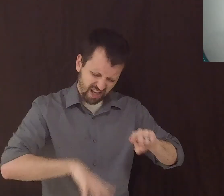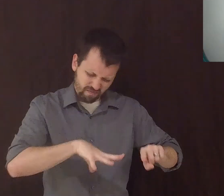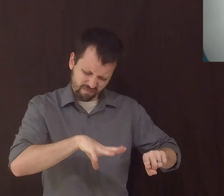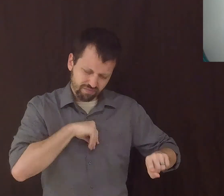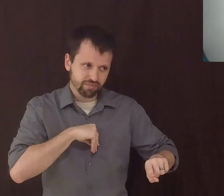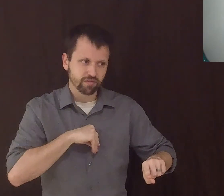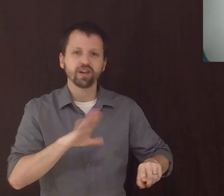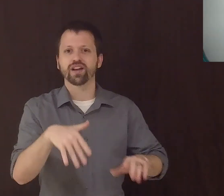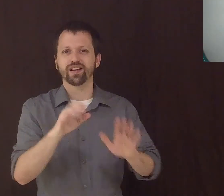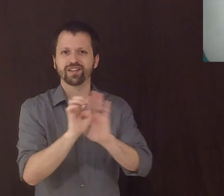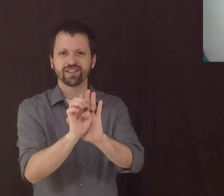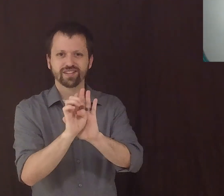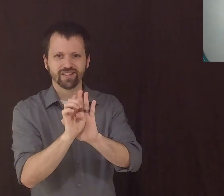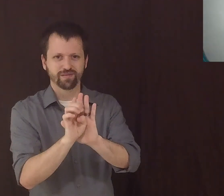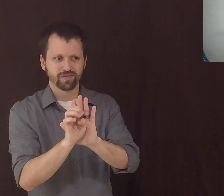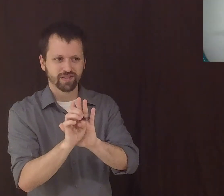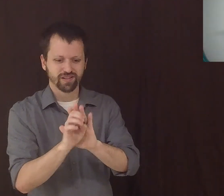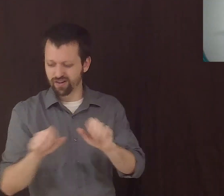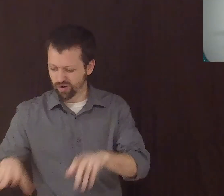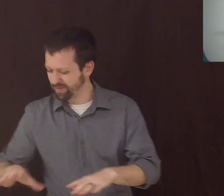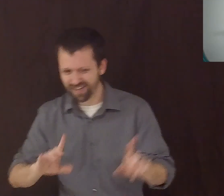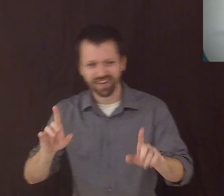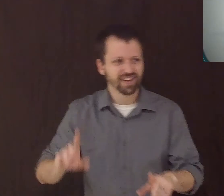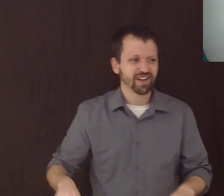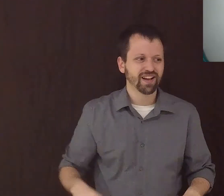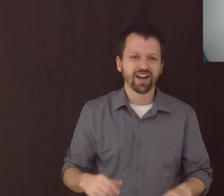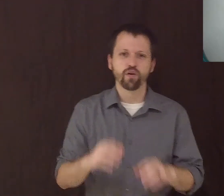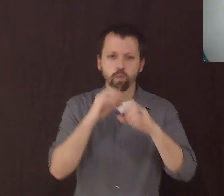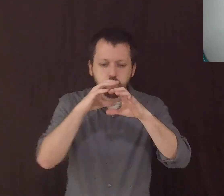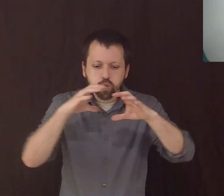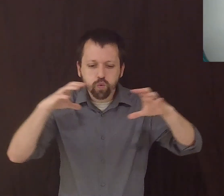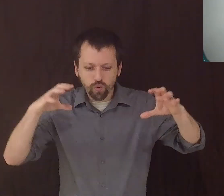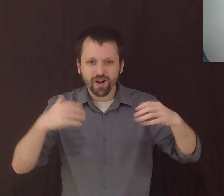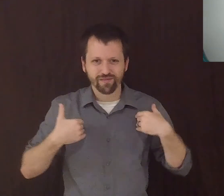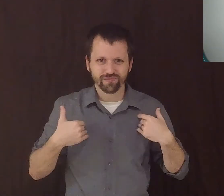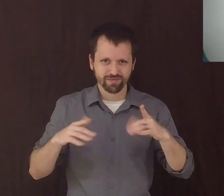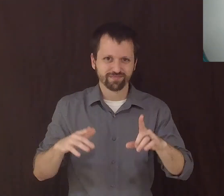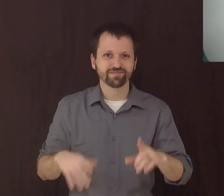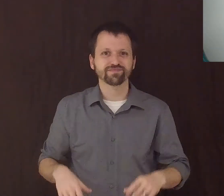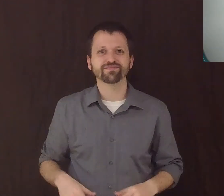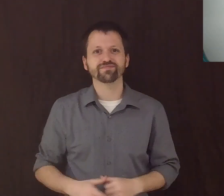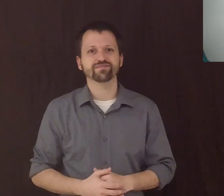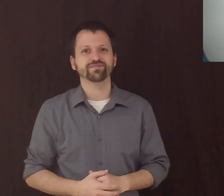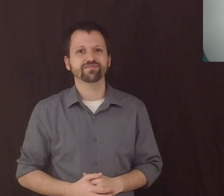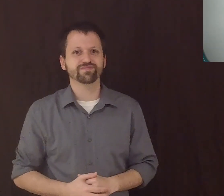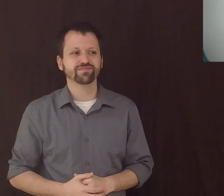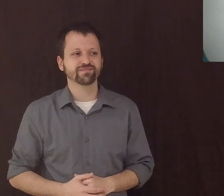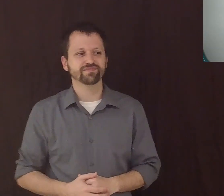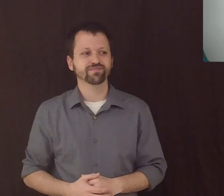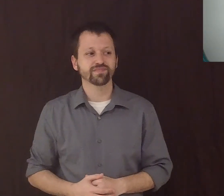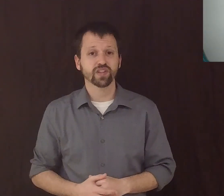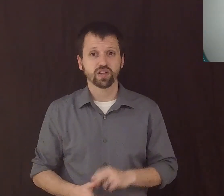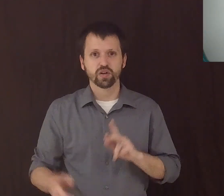or implode. And I've got a balloon here, you know, I dropped it, but I got a balloon, you know, and so people kind